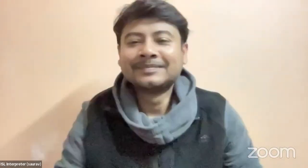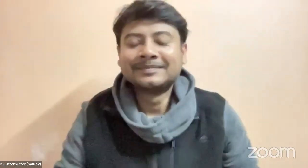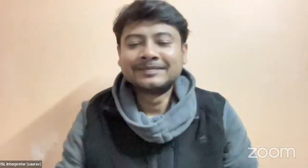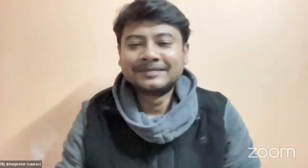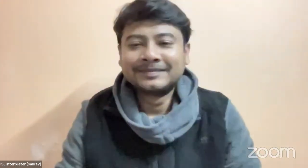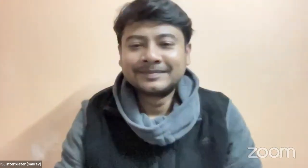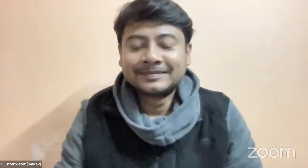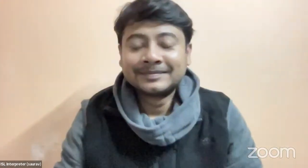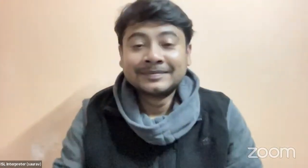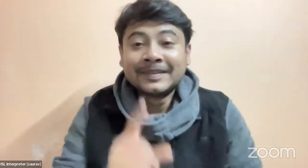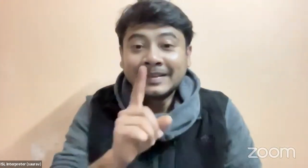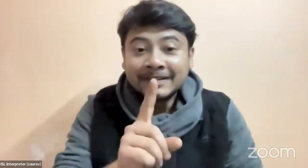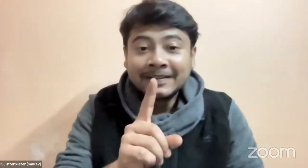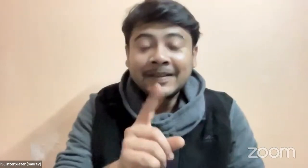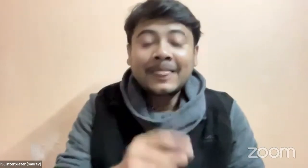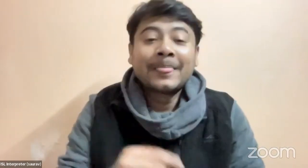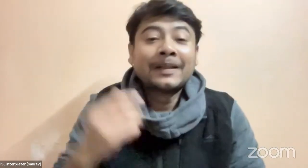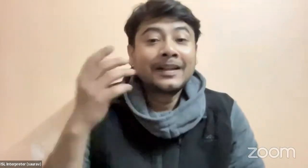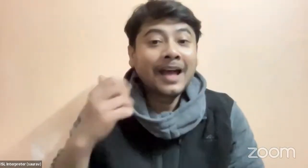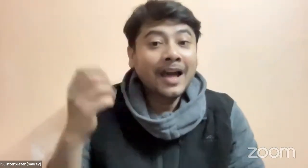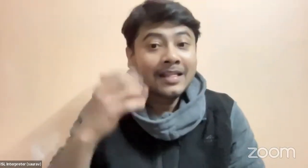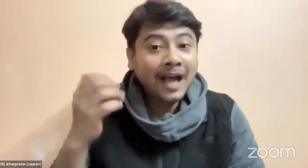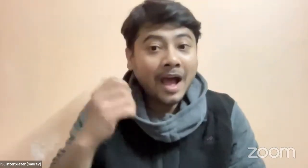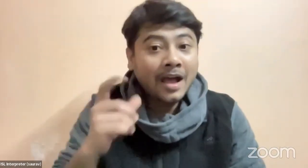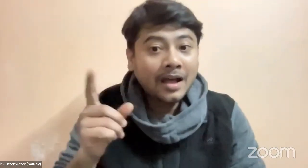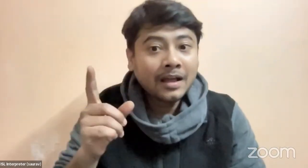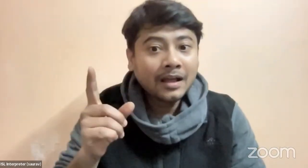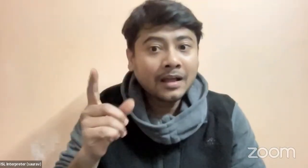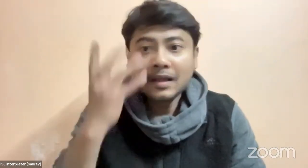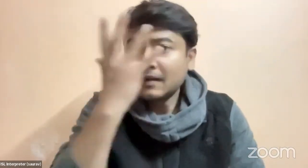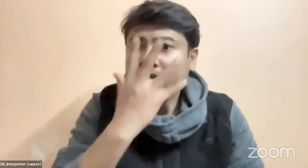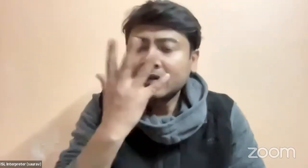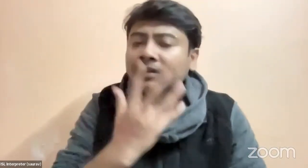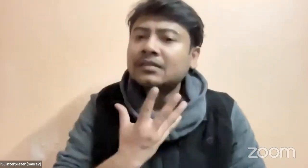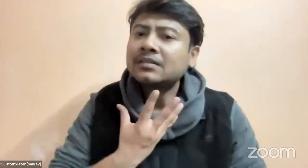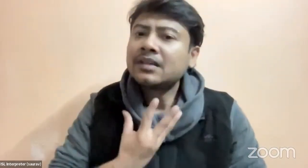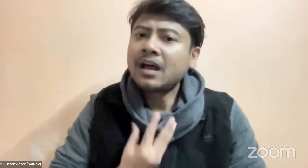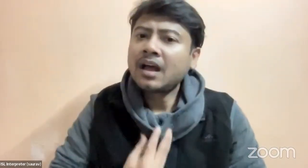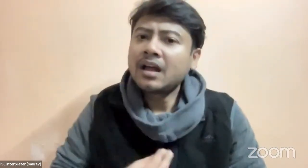But Narad Muni, he was also not so happy.